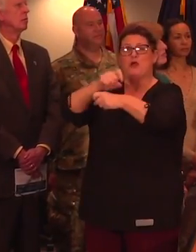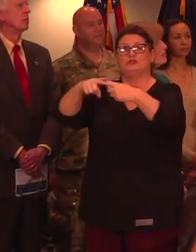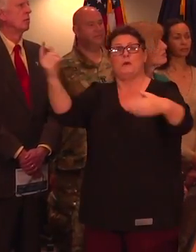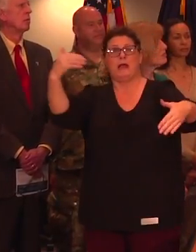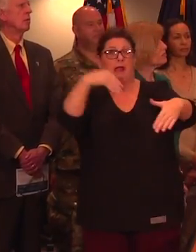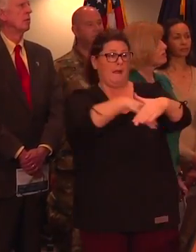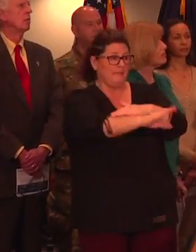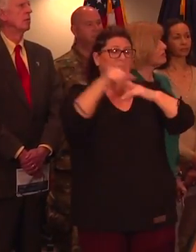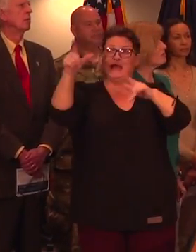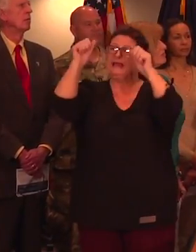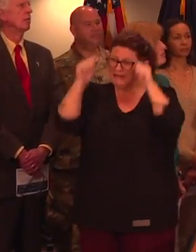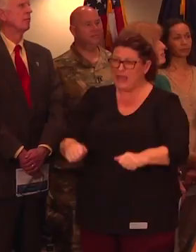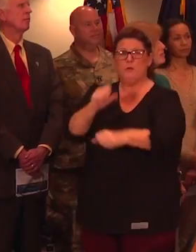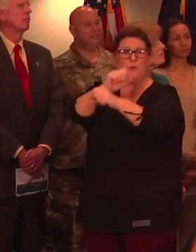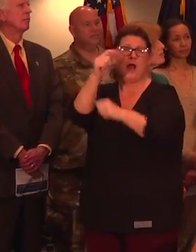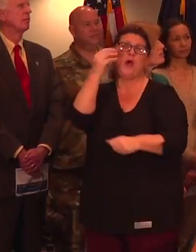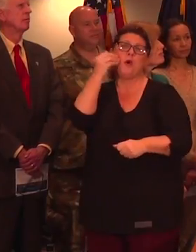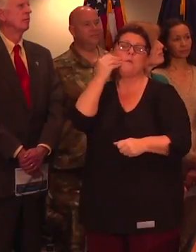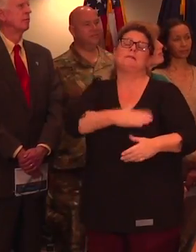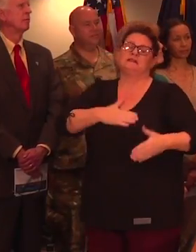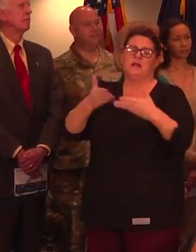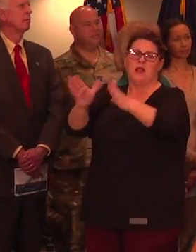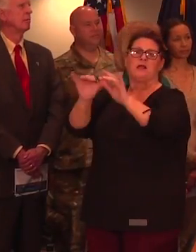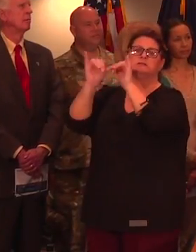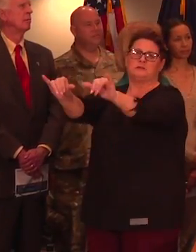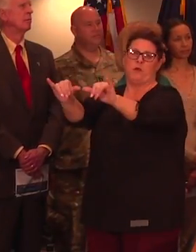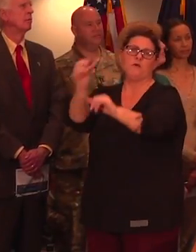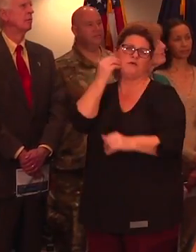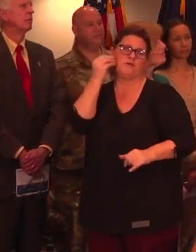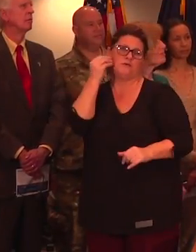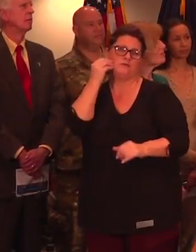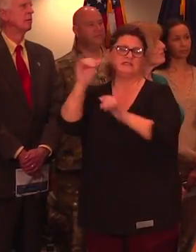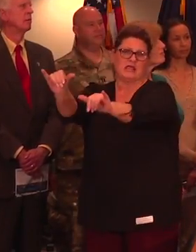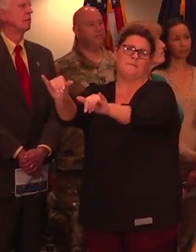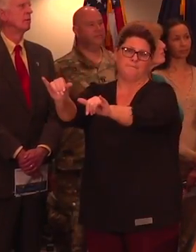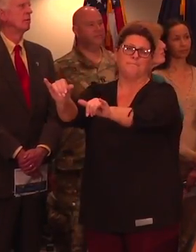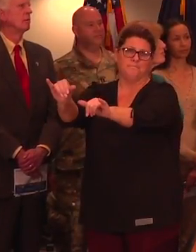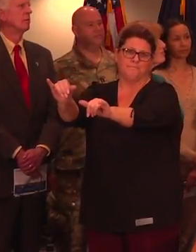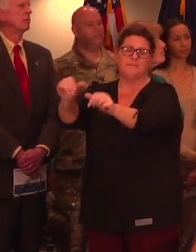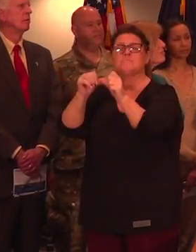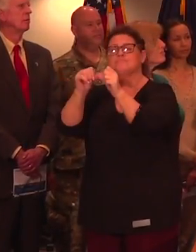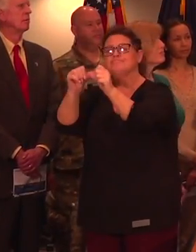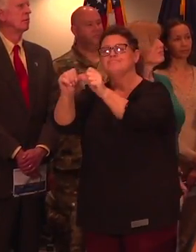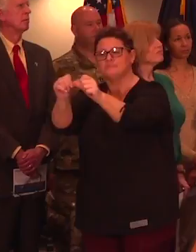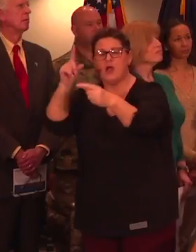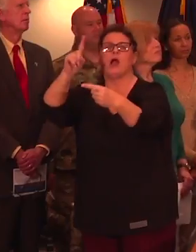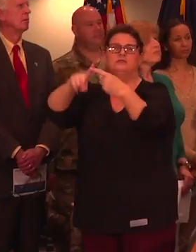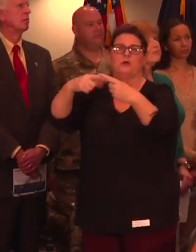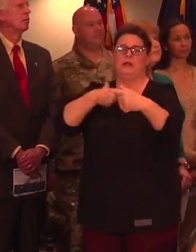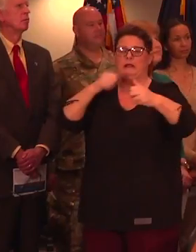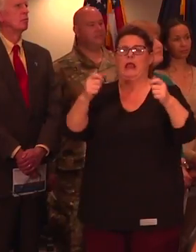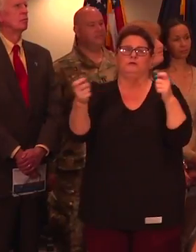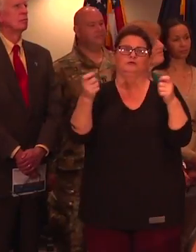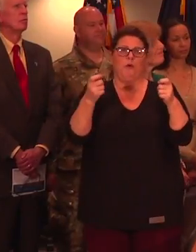if it's not absolutely necessary for them to be there, let them work remotely as much as you can, and that will help us control